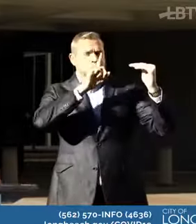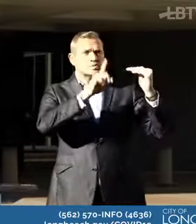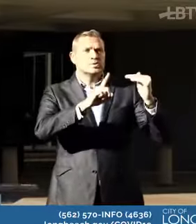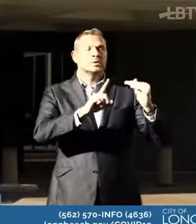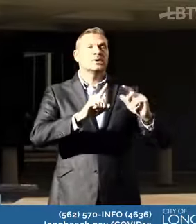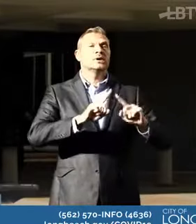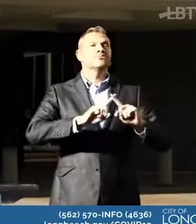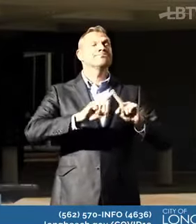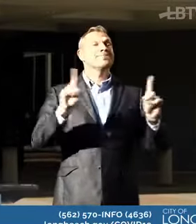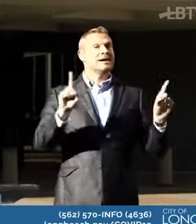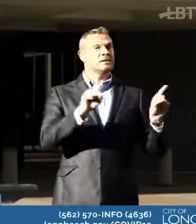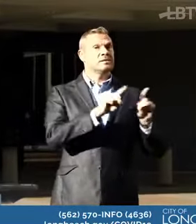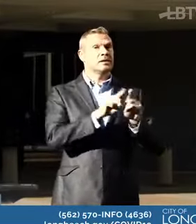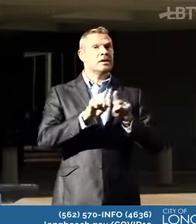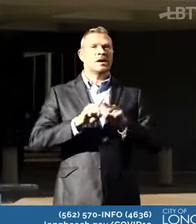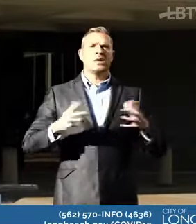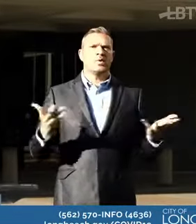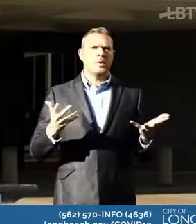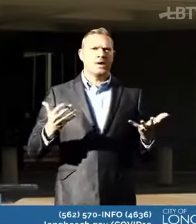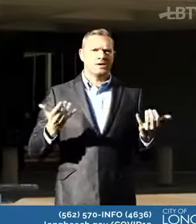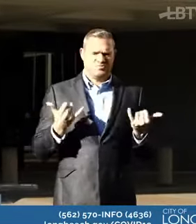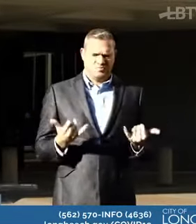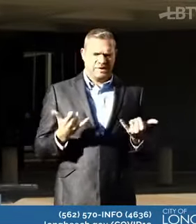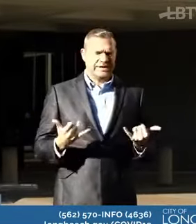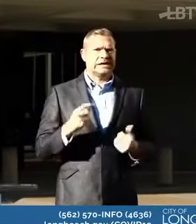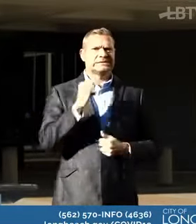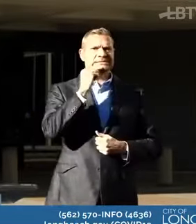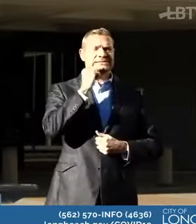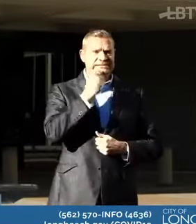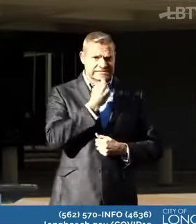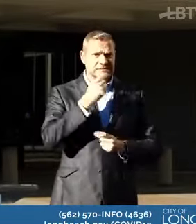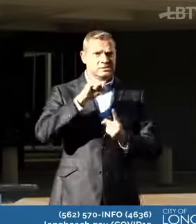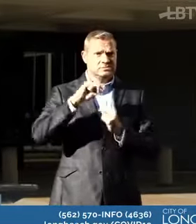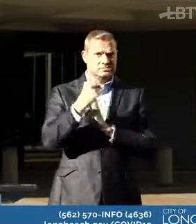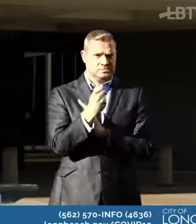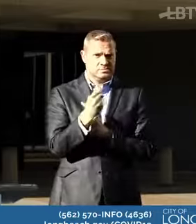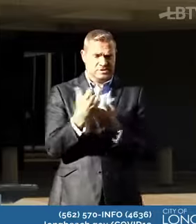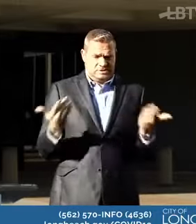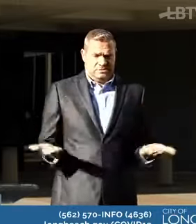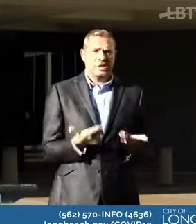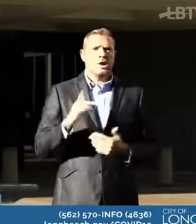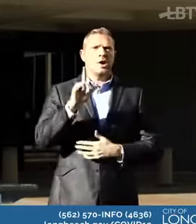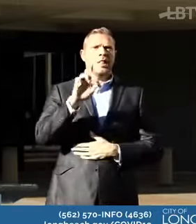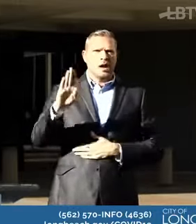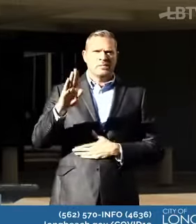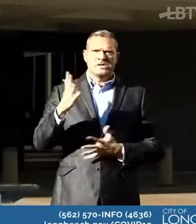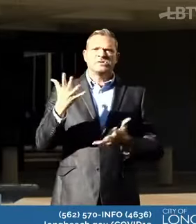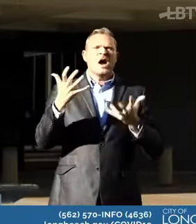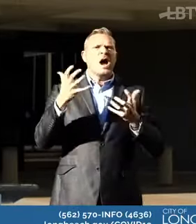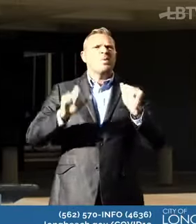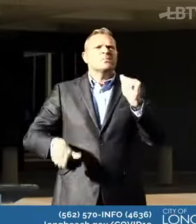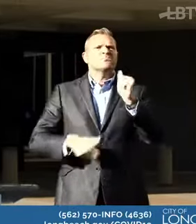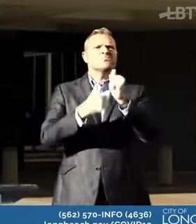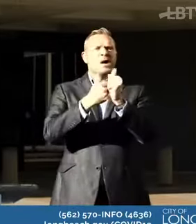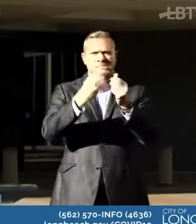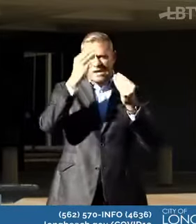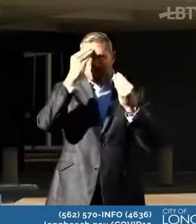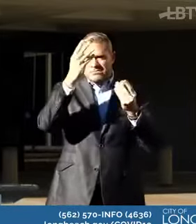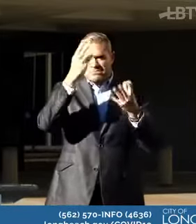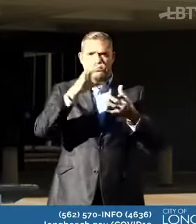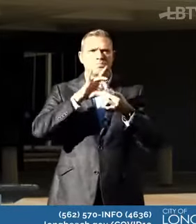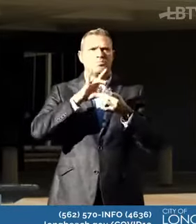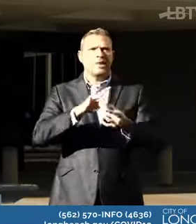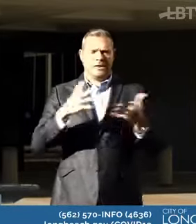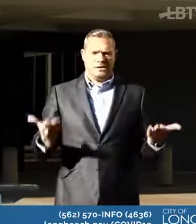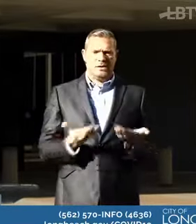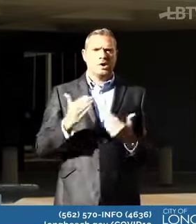relates to COVID-19, and I want to just give a very brief update as to where things lie here in the city, and then transition